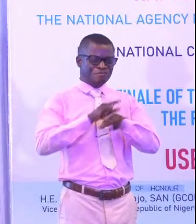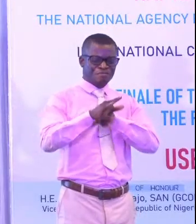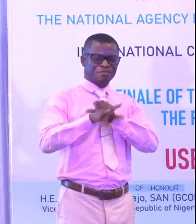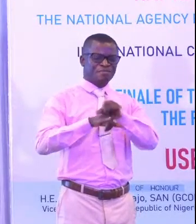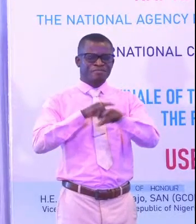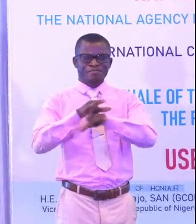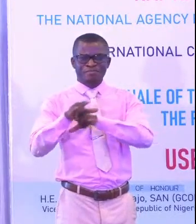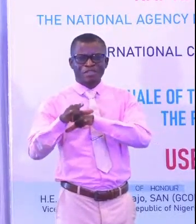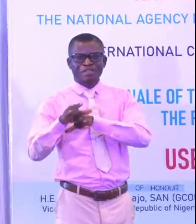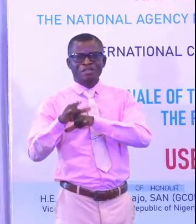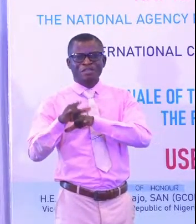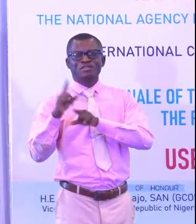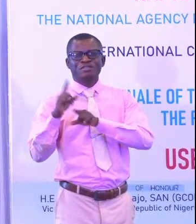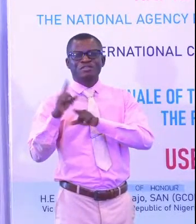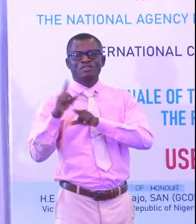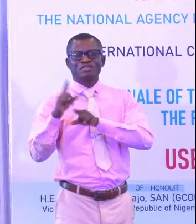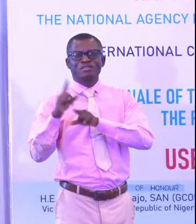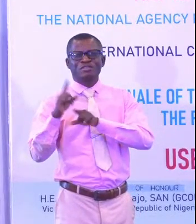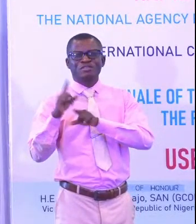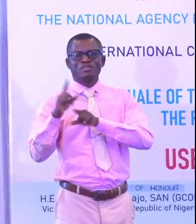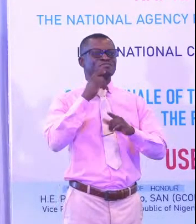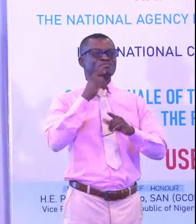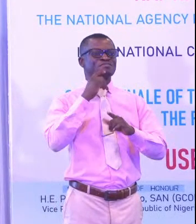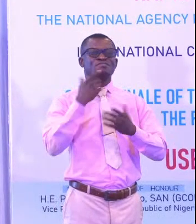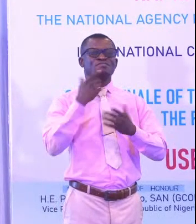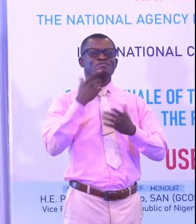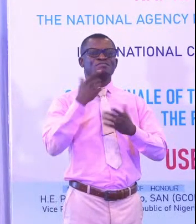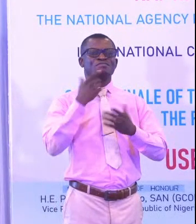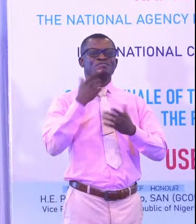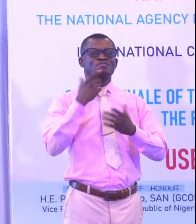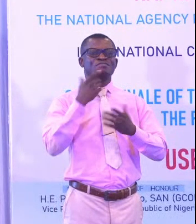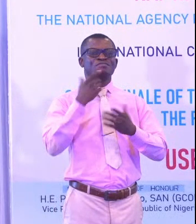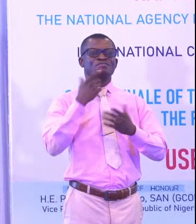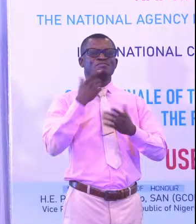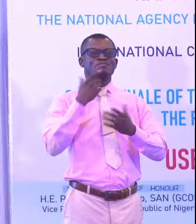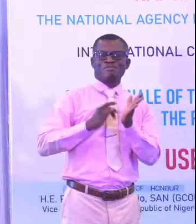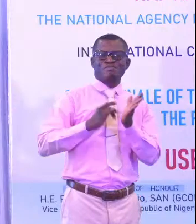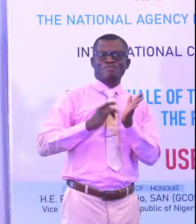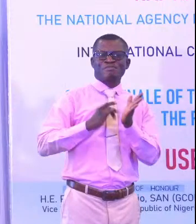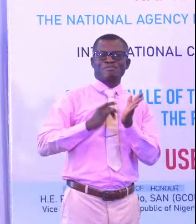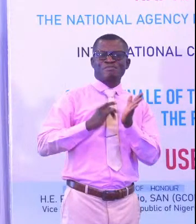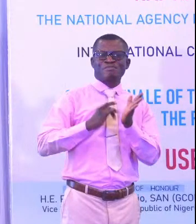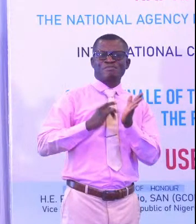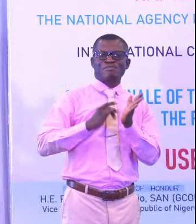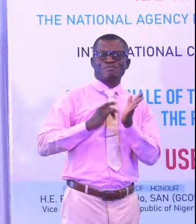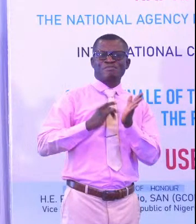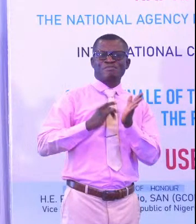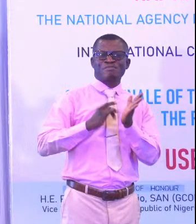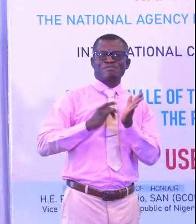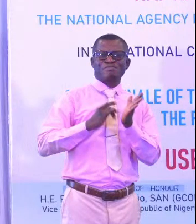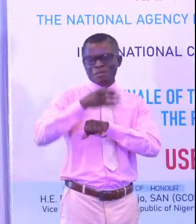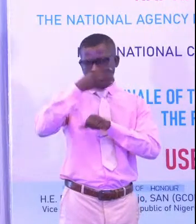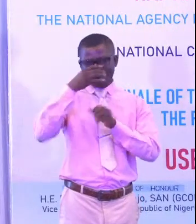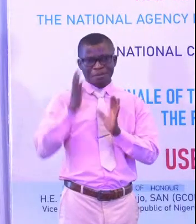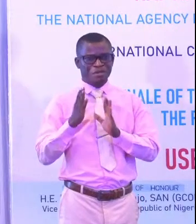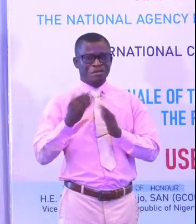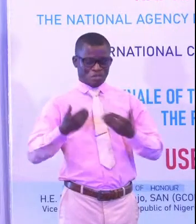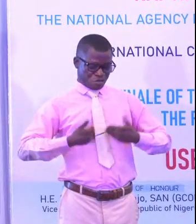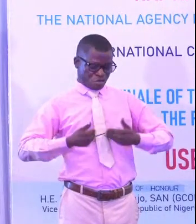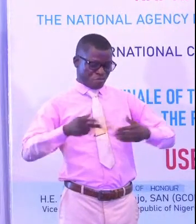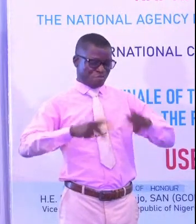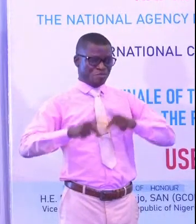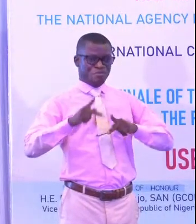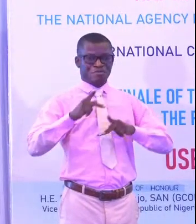sexual exploitation, forced labor, and forced criminality. Now, given that young people aged 18